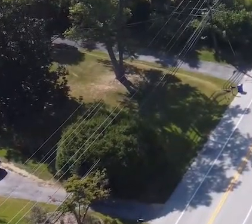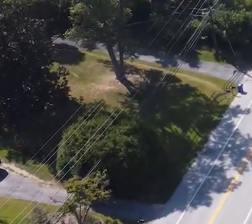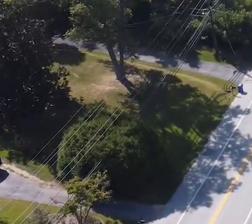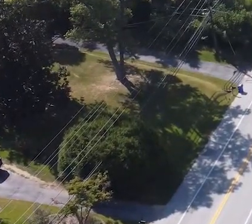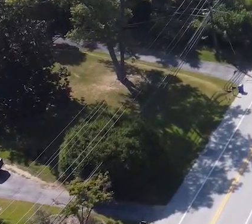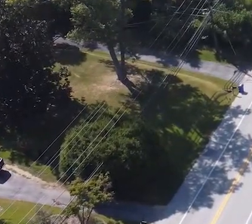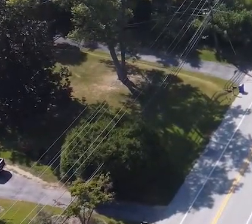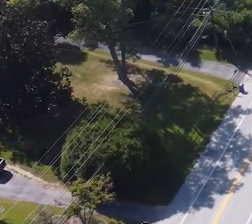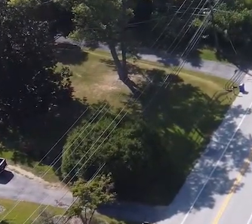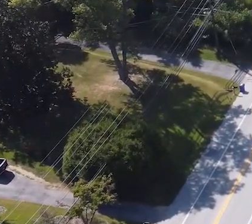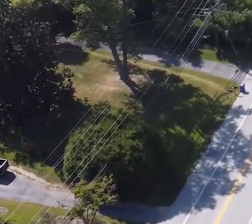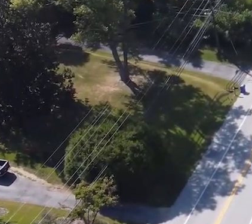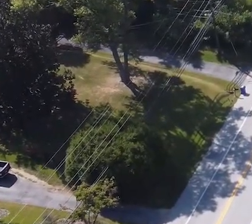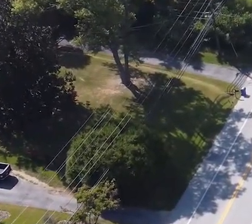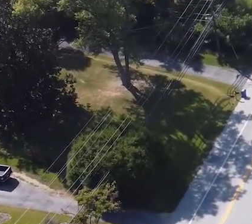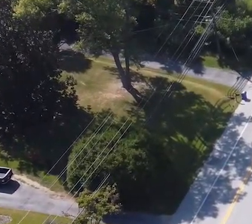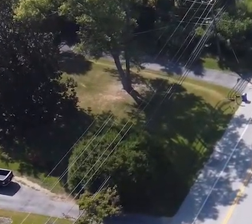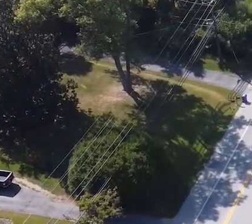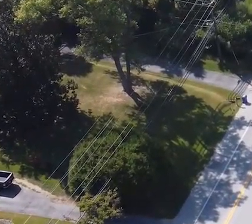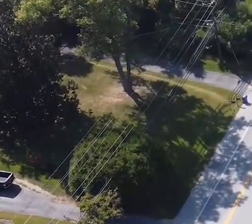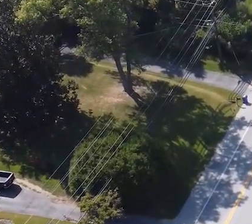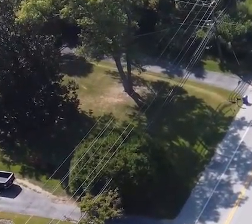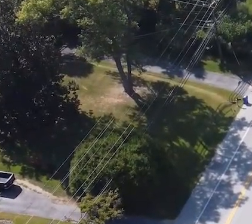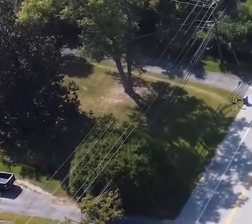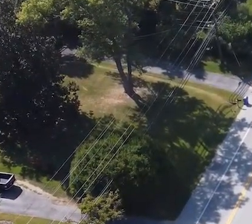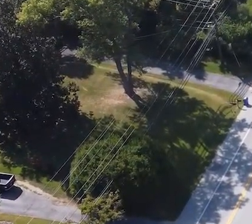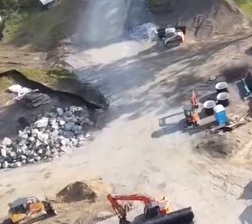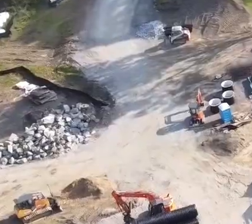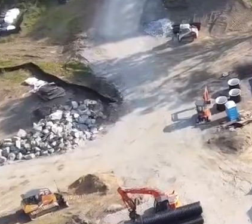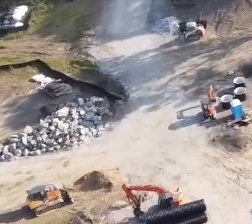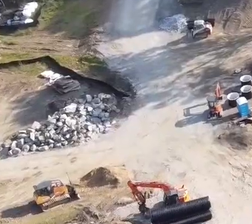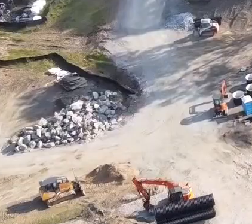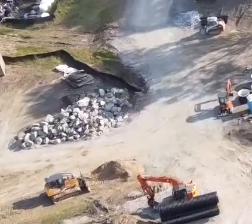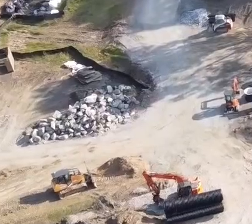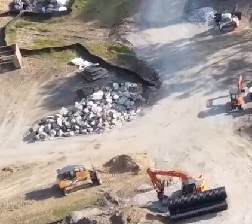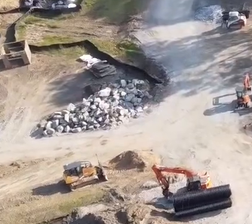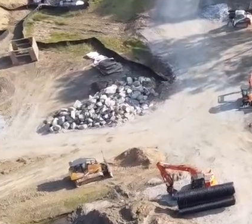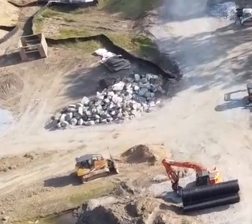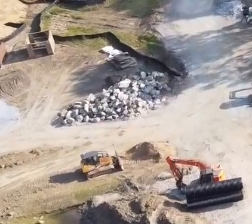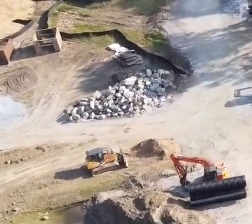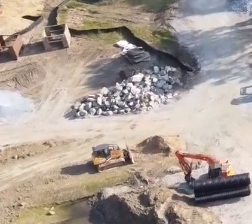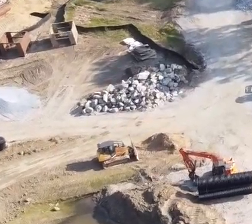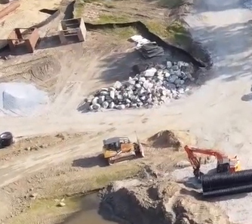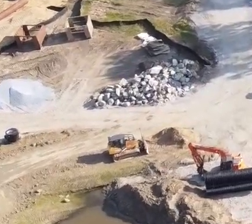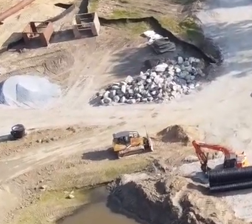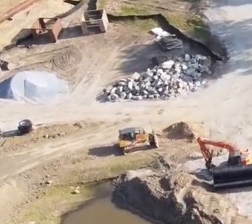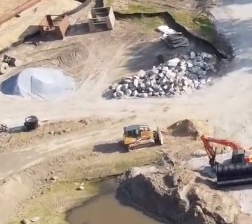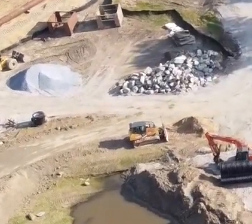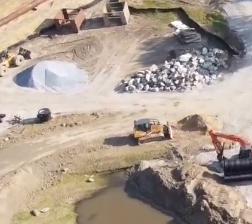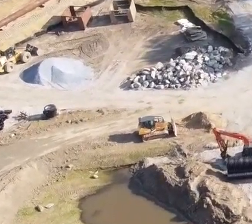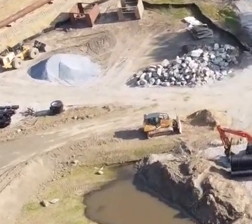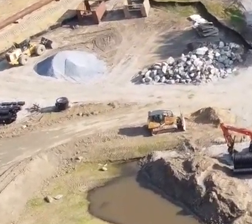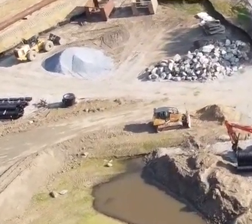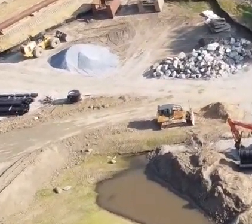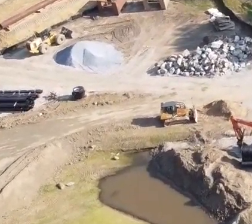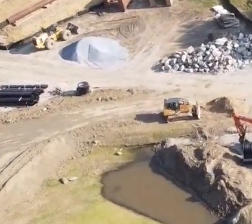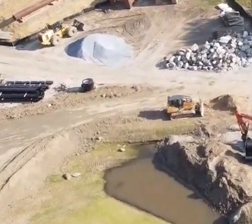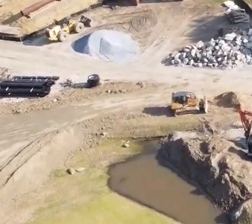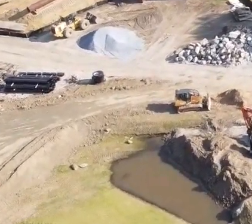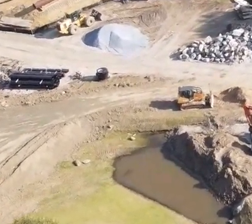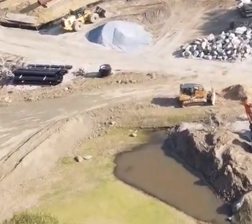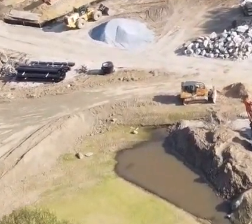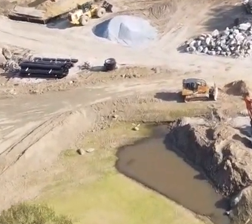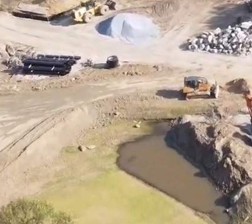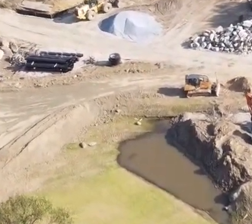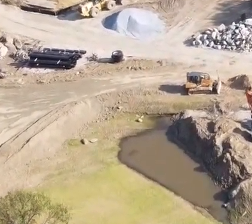our third pond project under EC Safe and Sound, the H4 pond. Located on Frederick Road, just west of